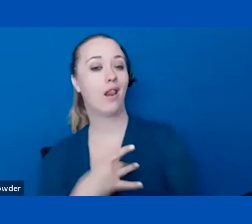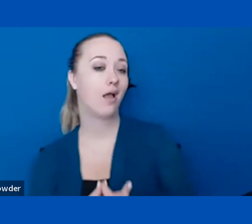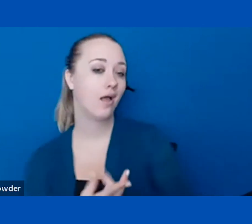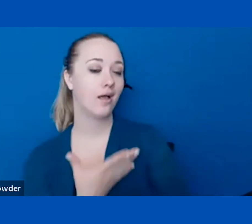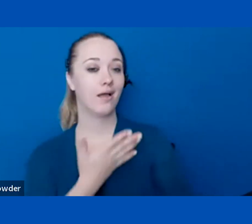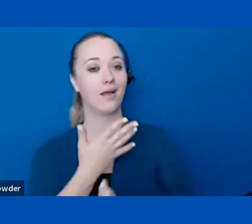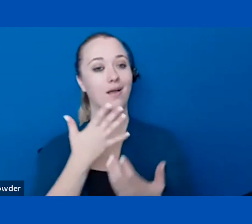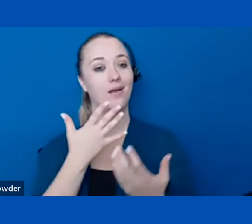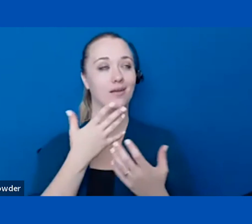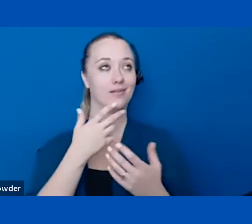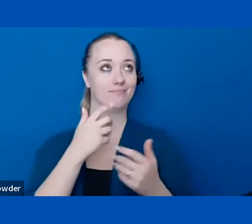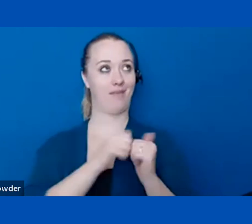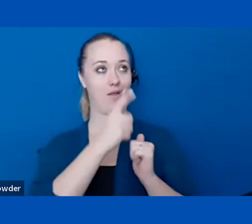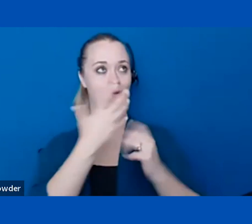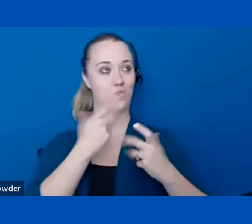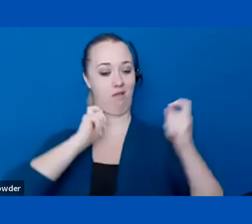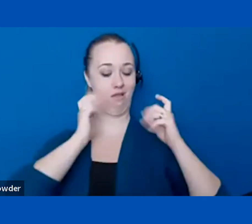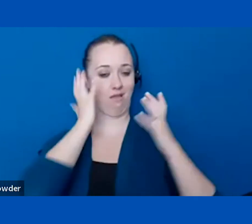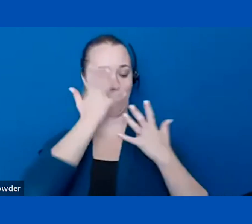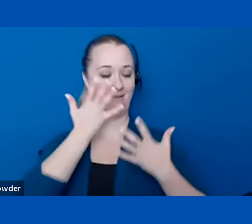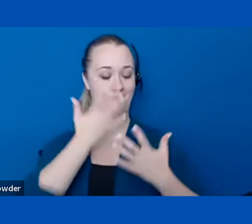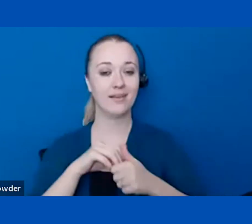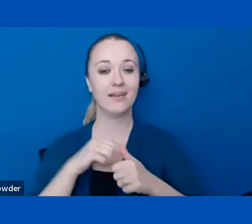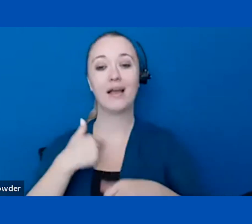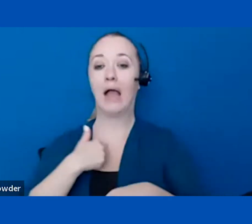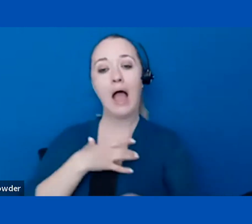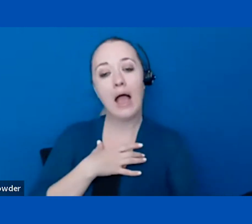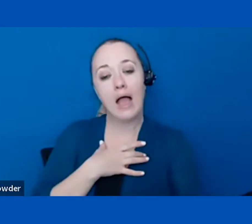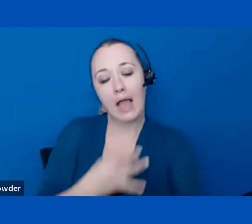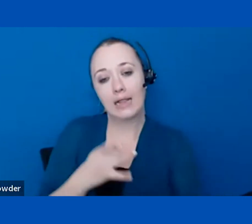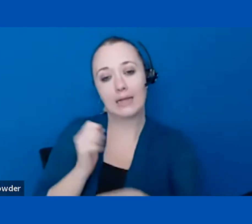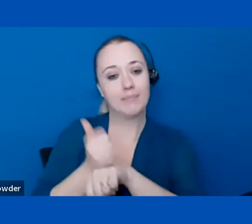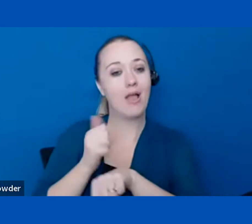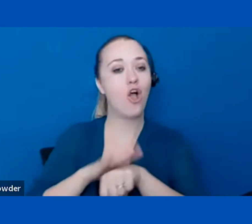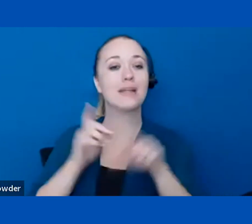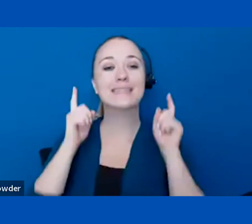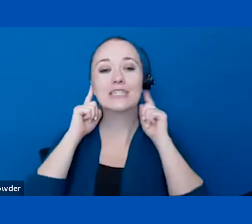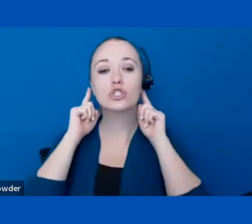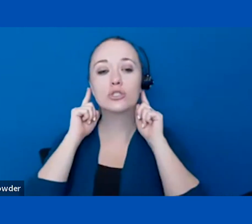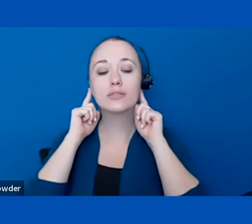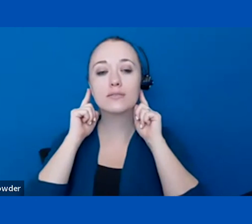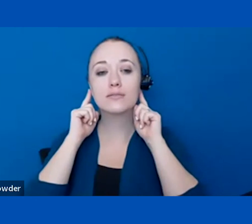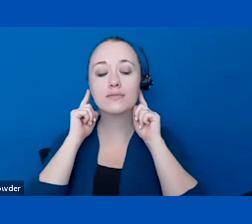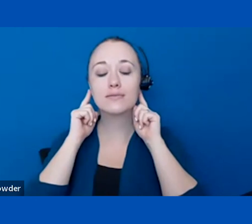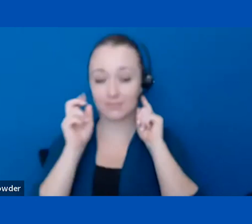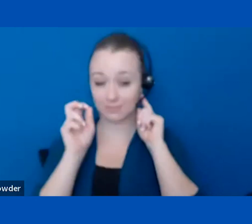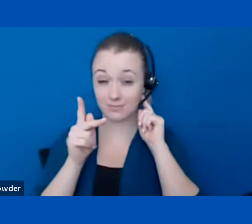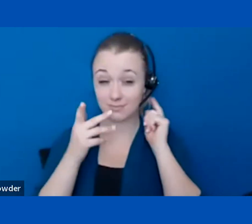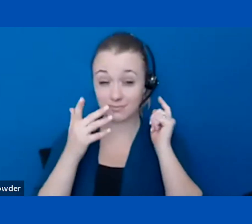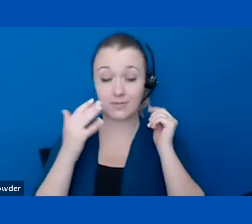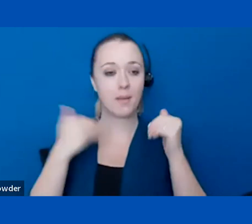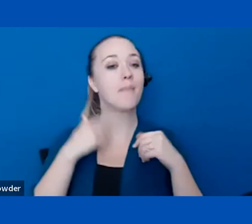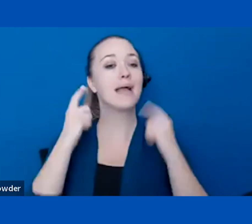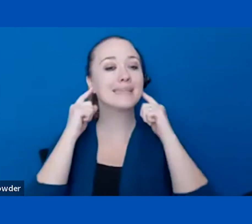things like that. So for me, I like basing it off of my ears, right? So there's a certain level of my